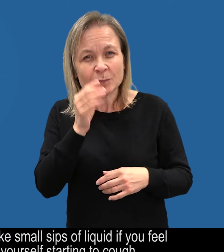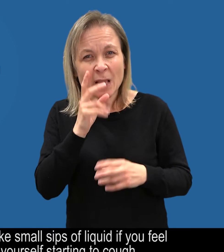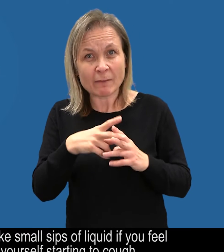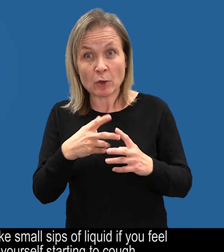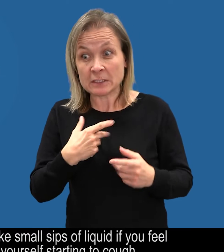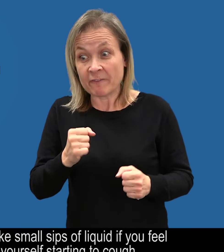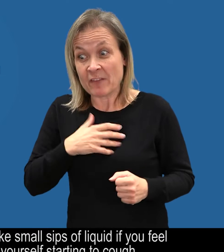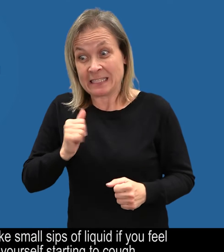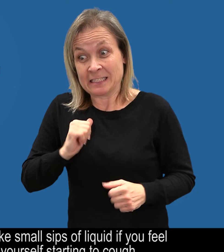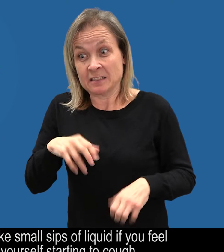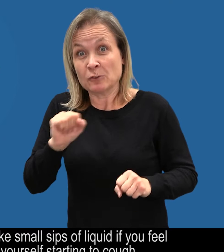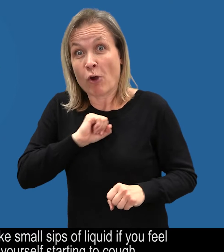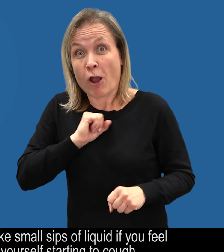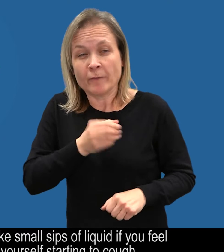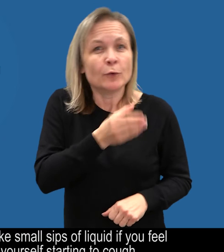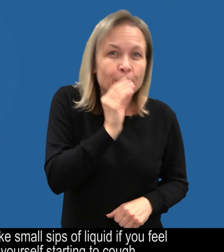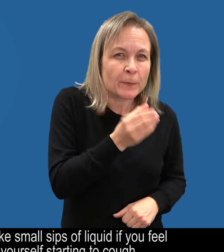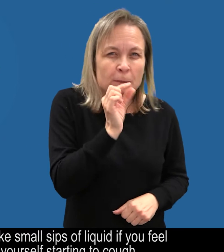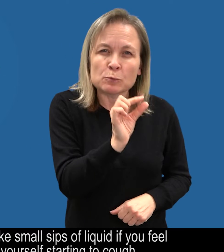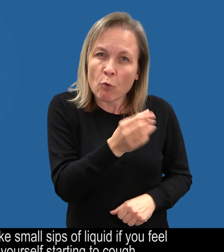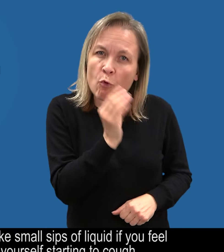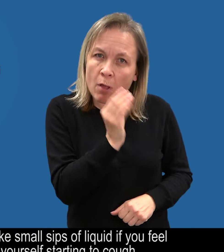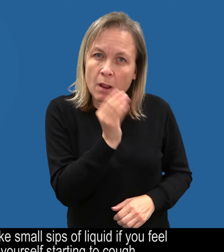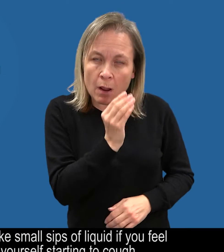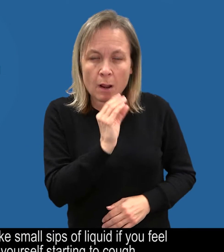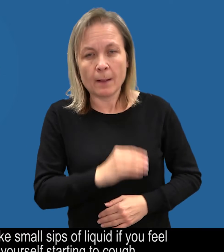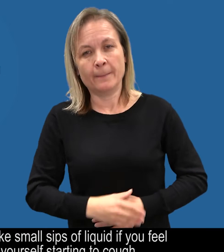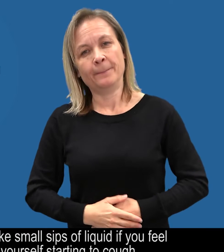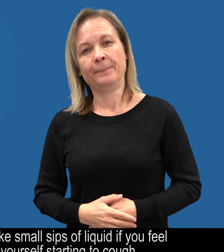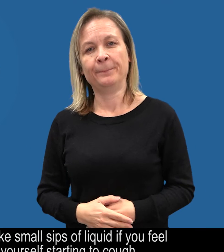Take small sips of liquid if you feel yourself starting to cough.